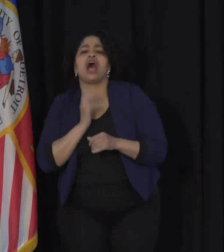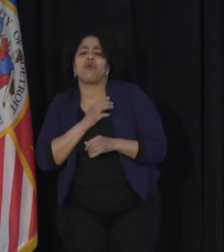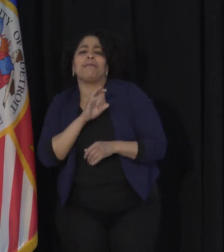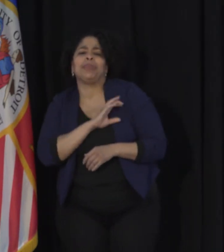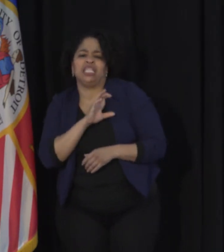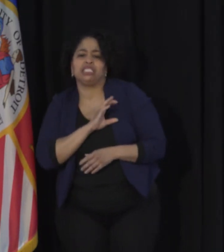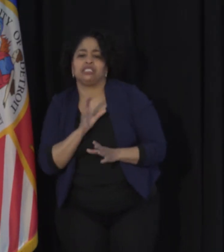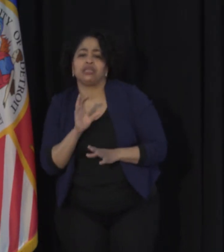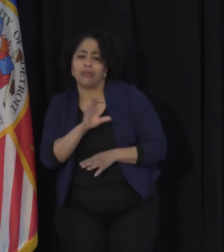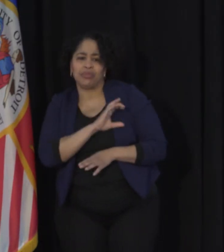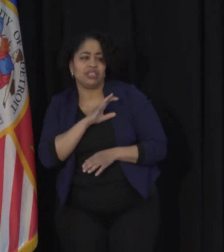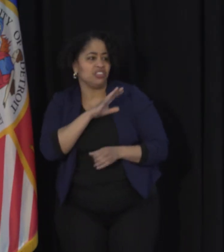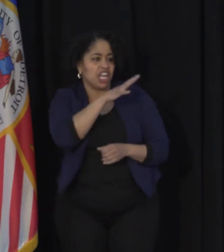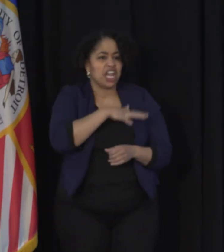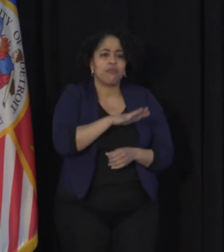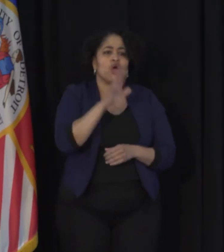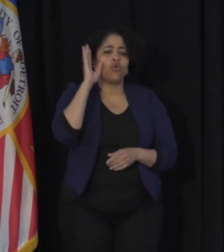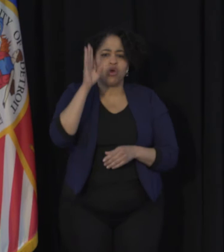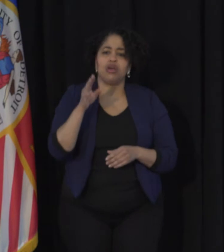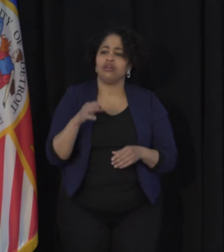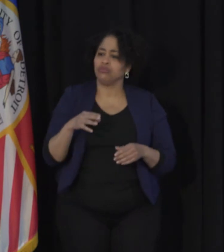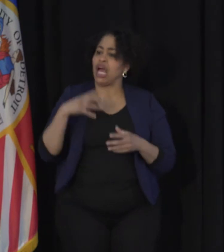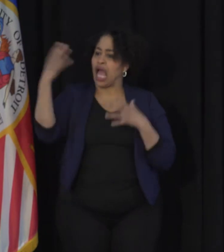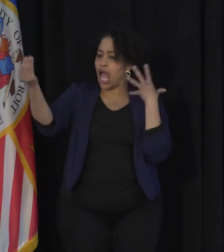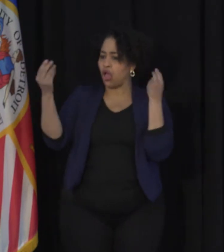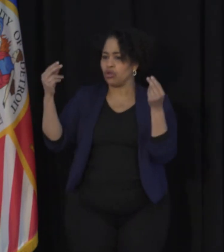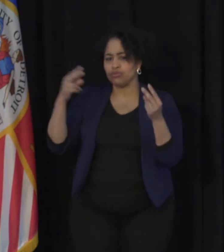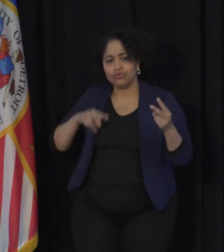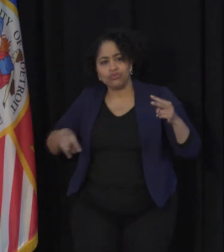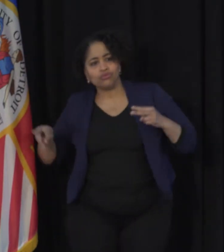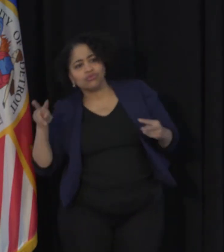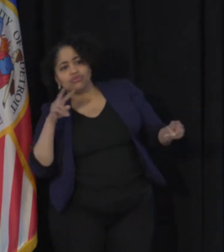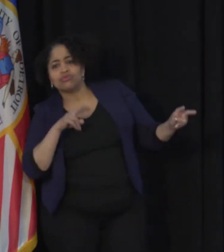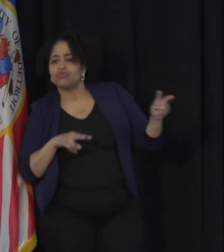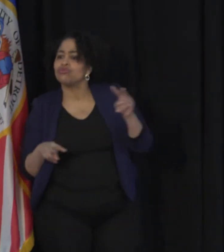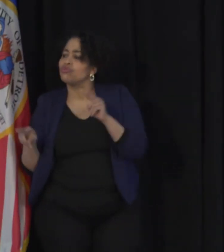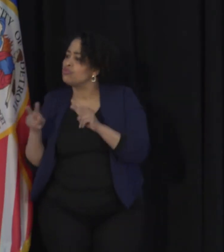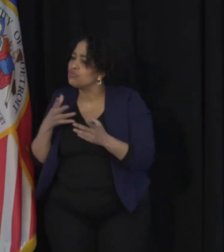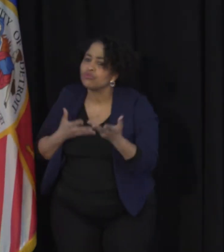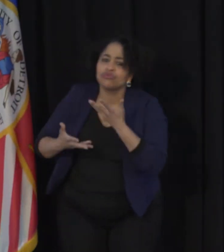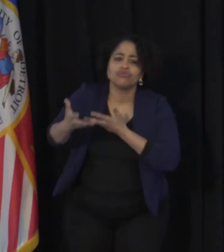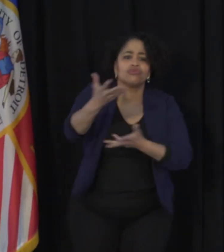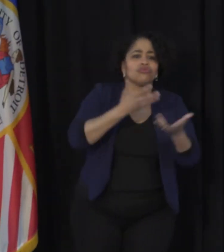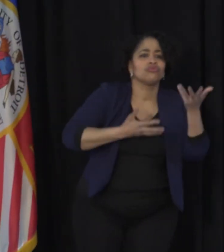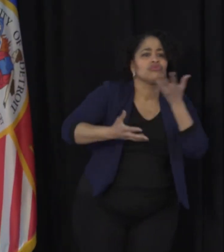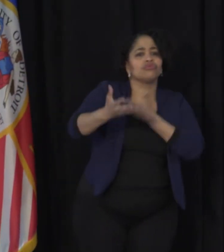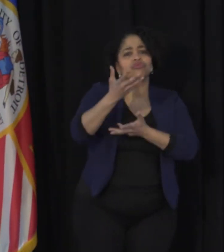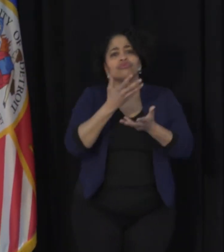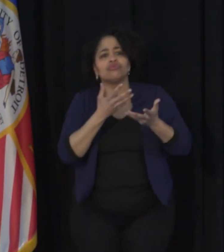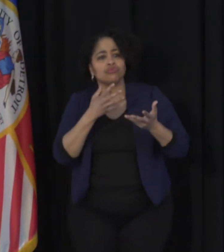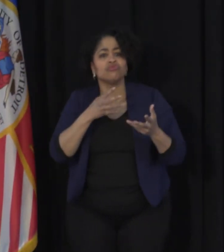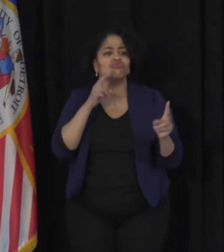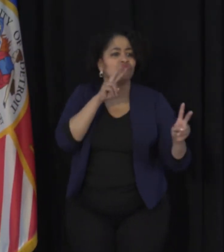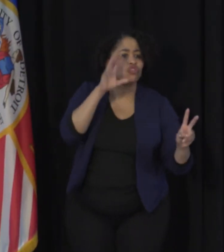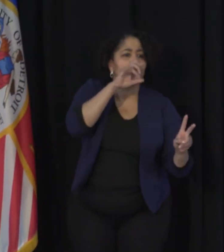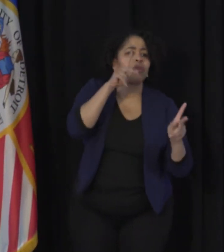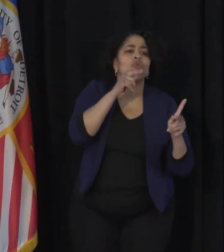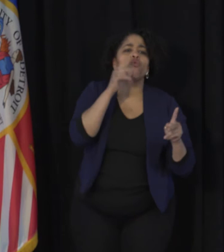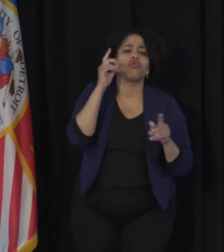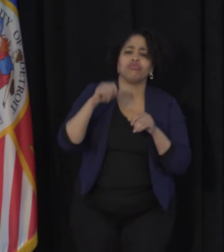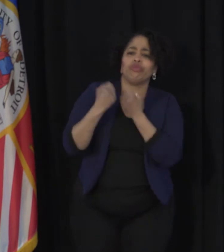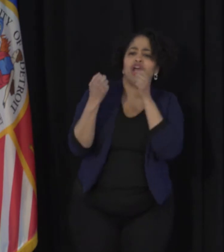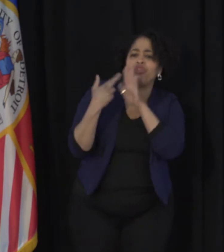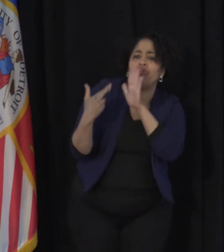officers. The neighborhood police officers are going to be out engaged, looking for violators of the governor's ordinance and